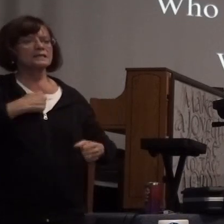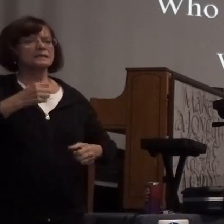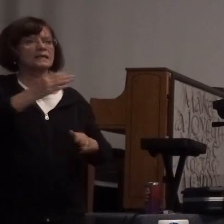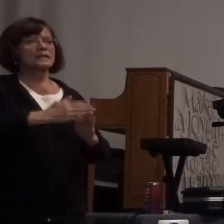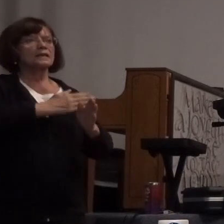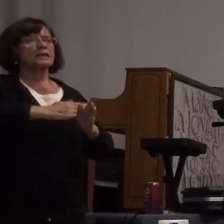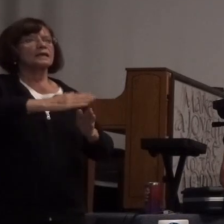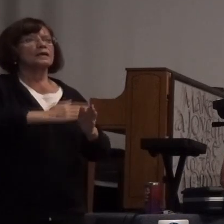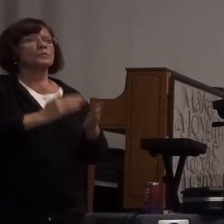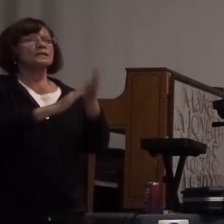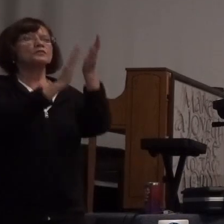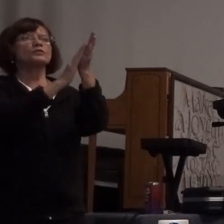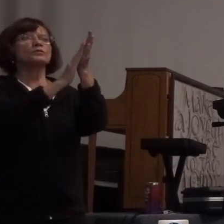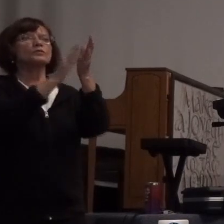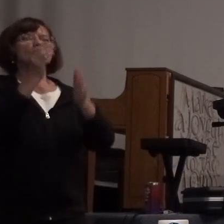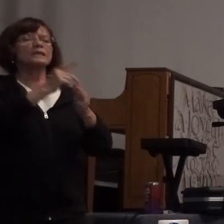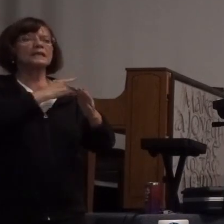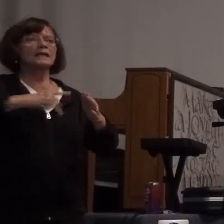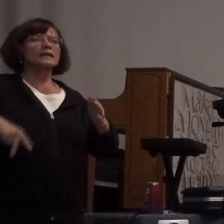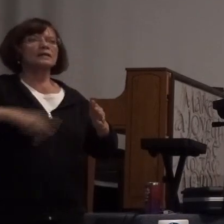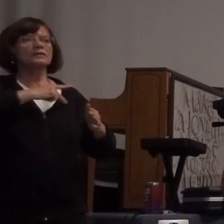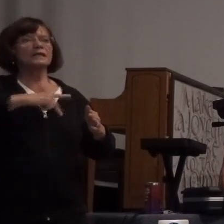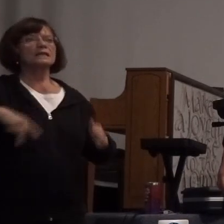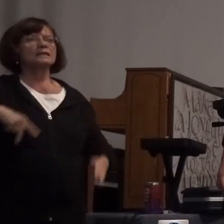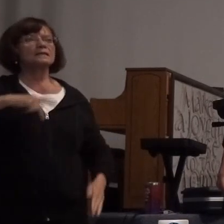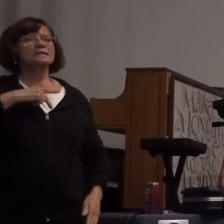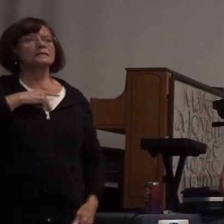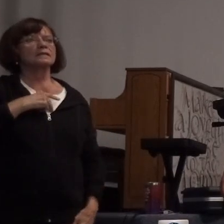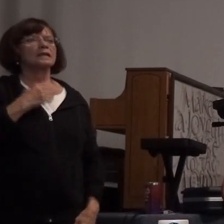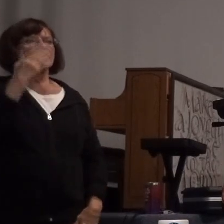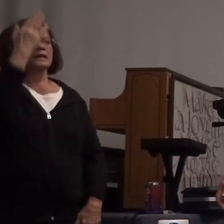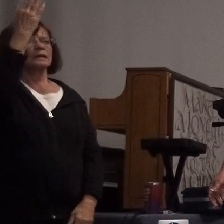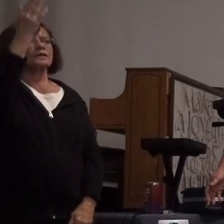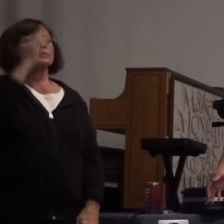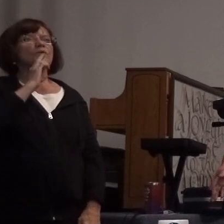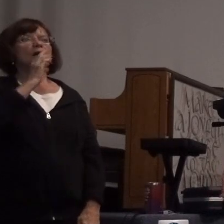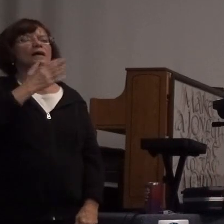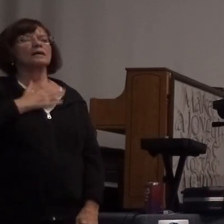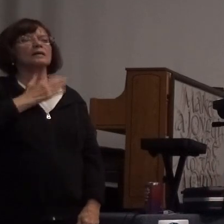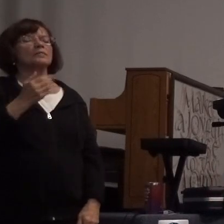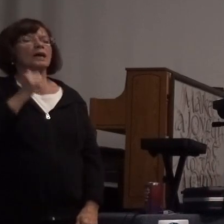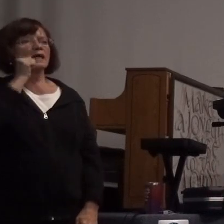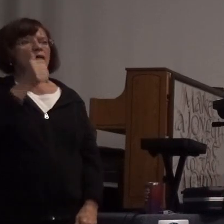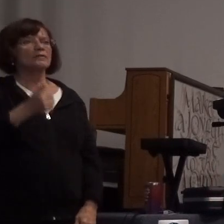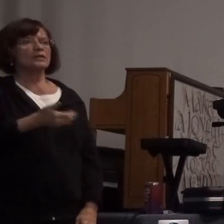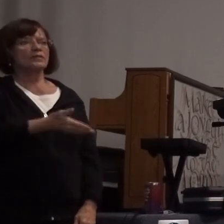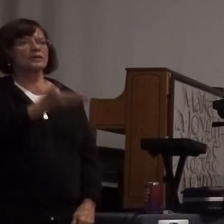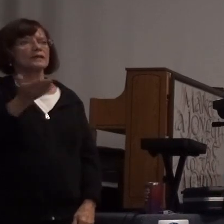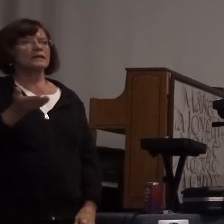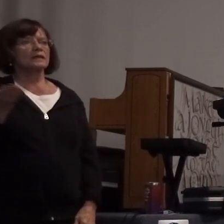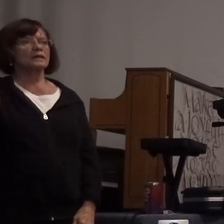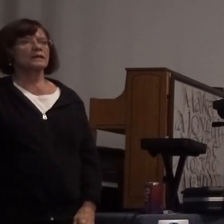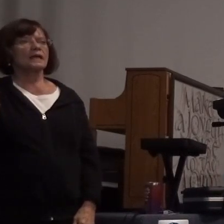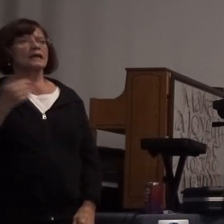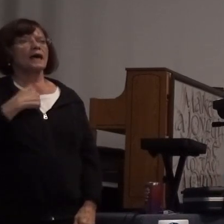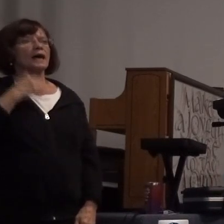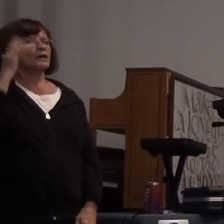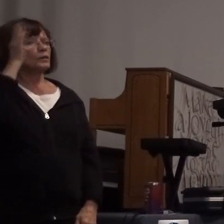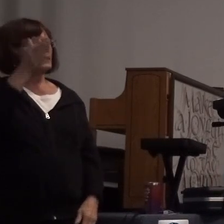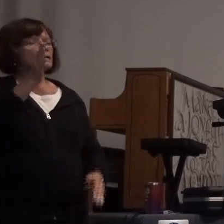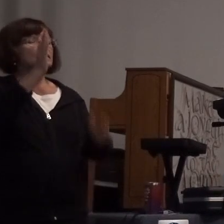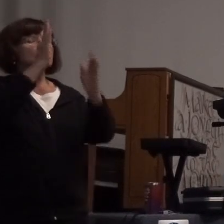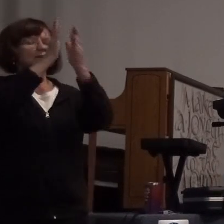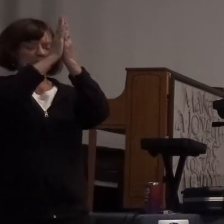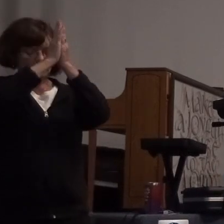creation I sing praise to the King of Kings. You are my everything, and